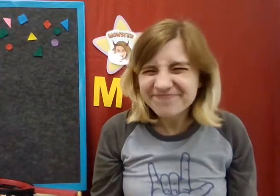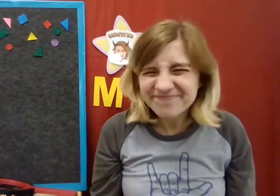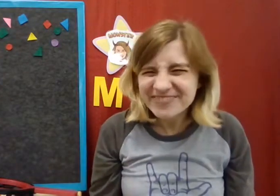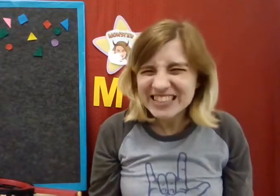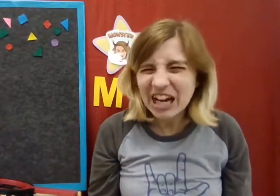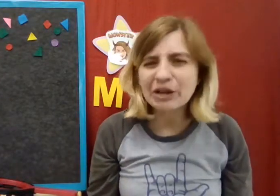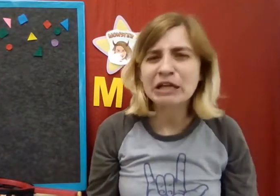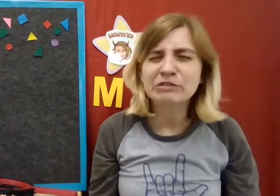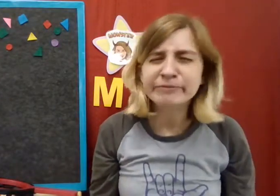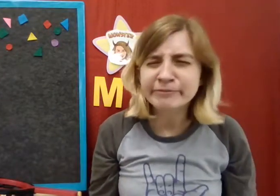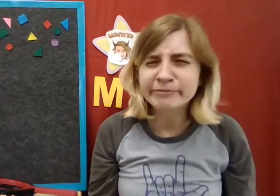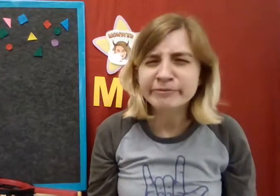Scary.